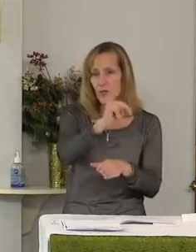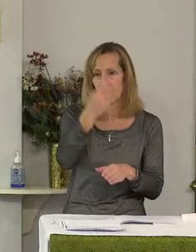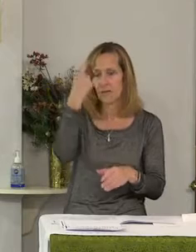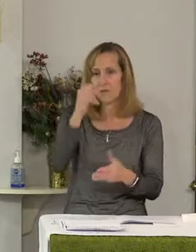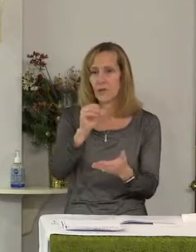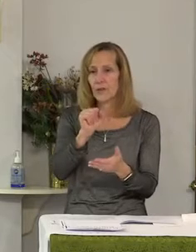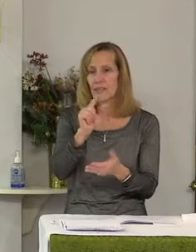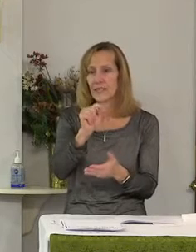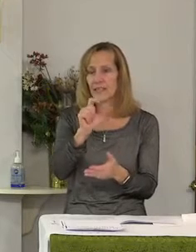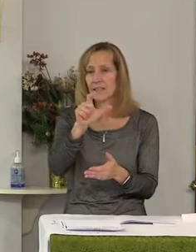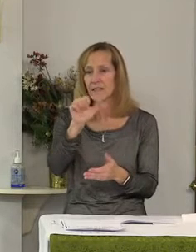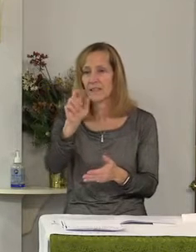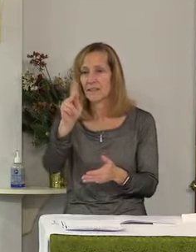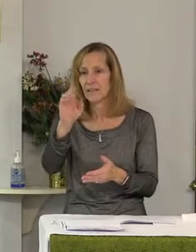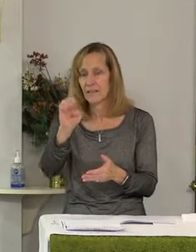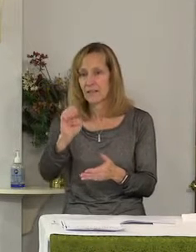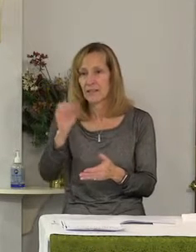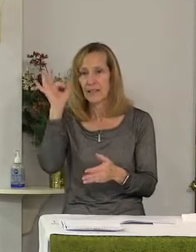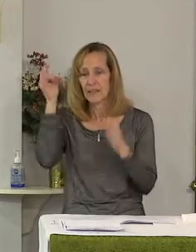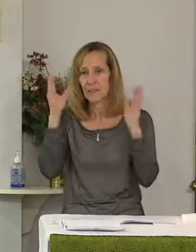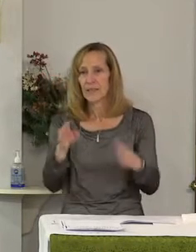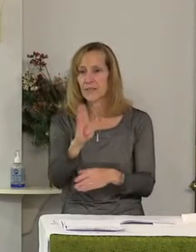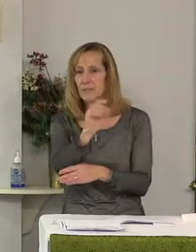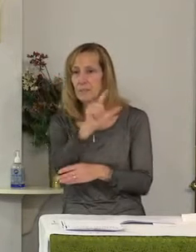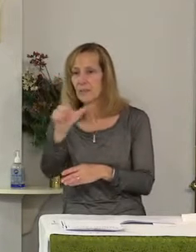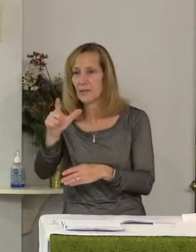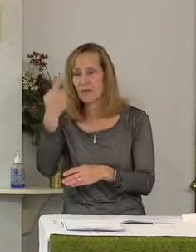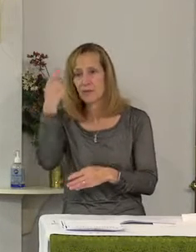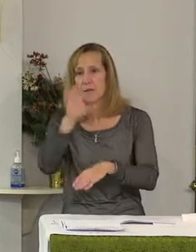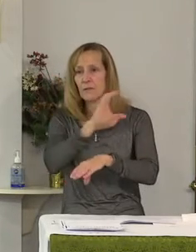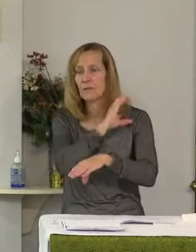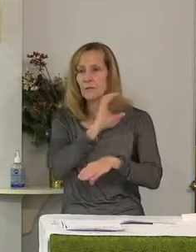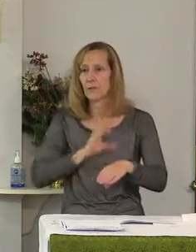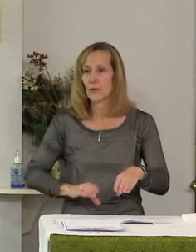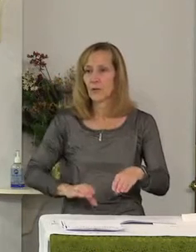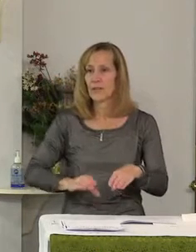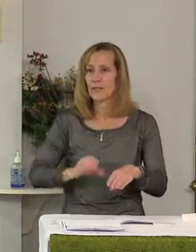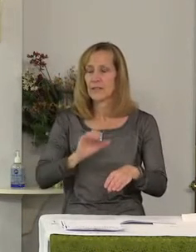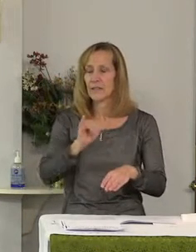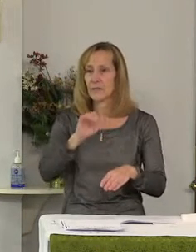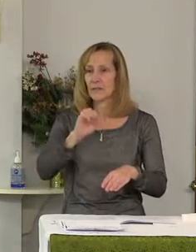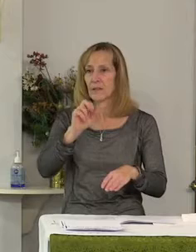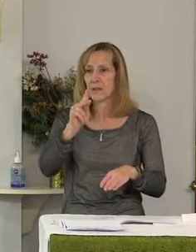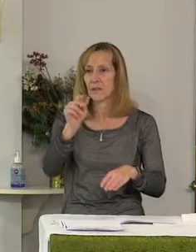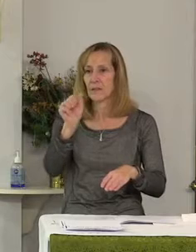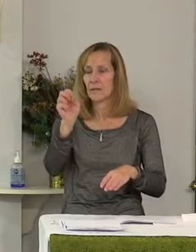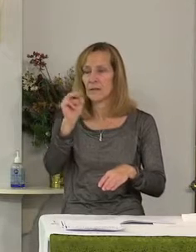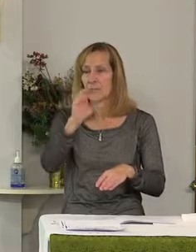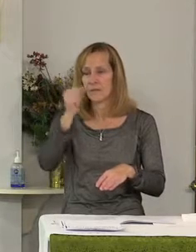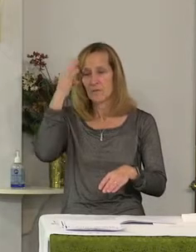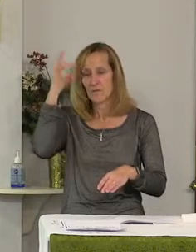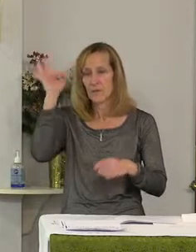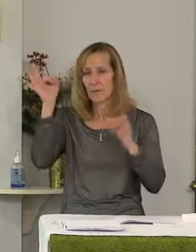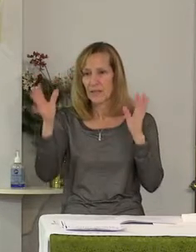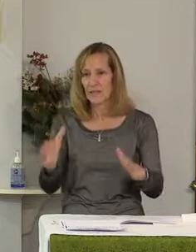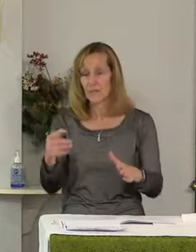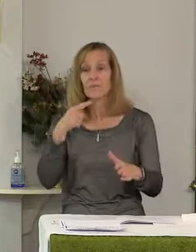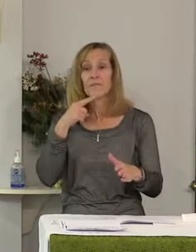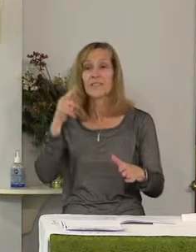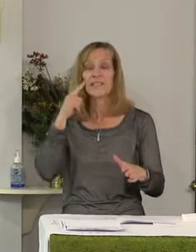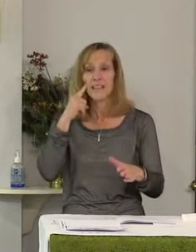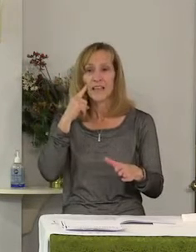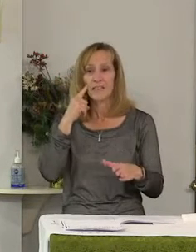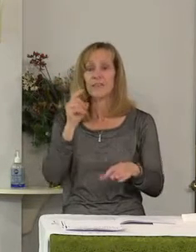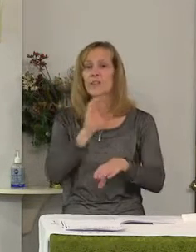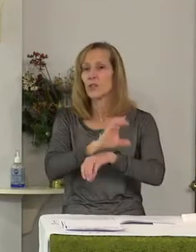for St. Luke's Lutheran and Pastor Bill, for Christ Yoakums and Pastor Arnold, for Trinity Deaf,